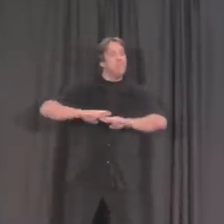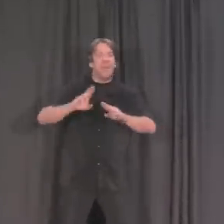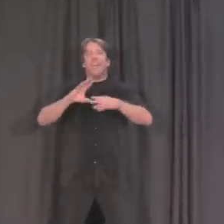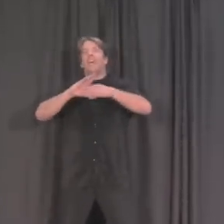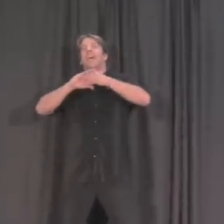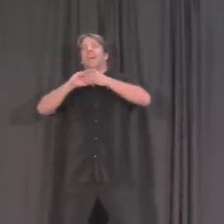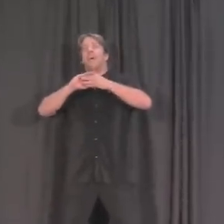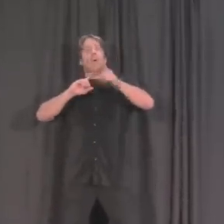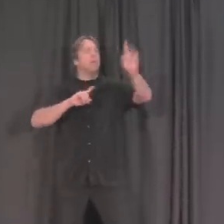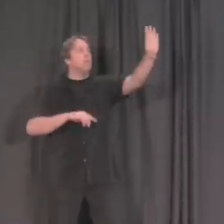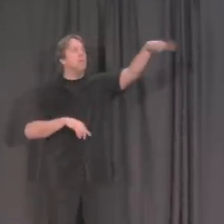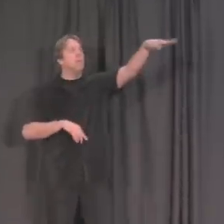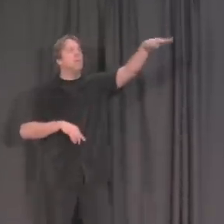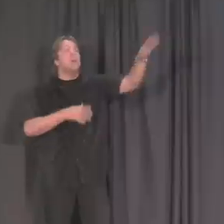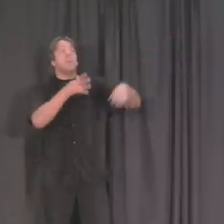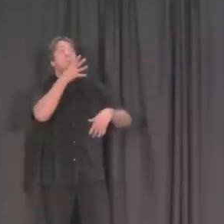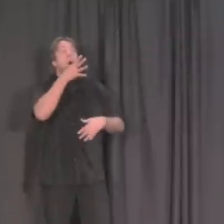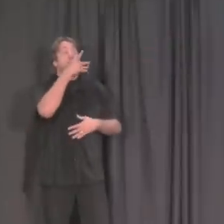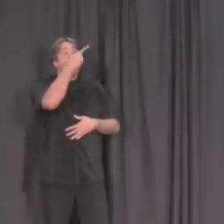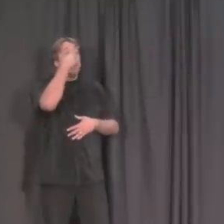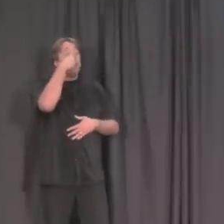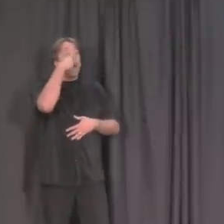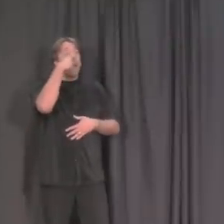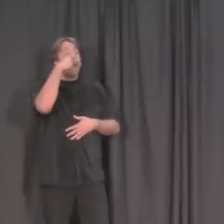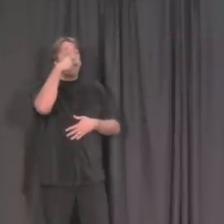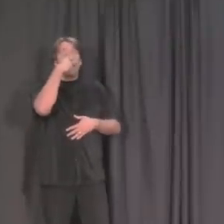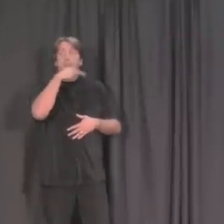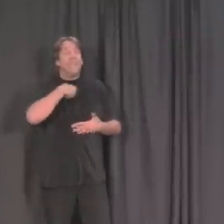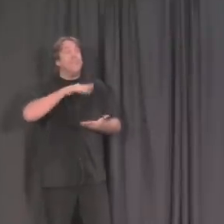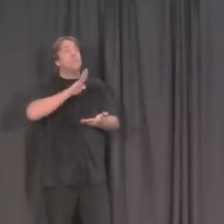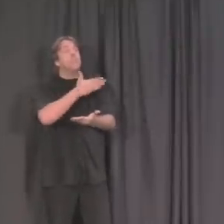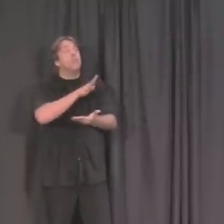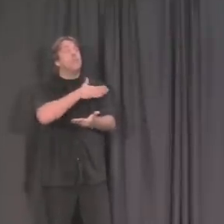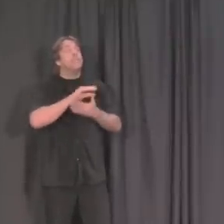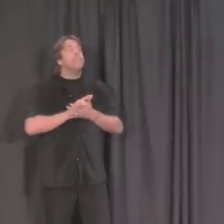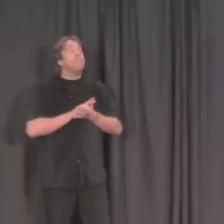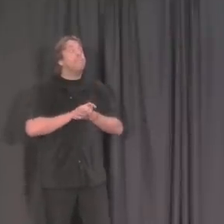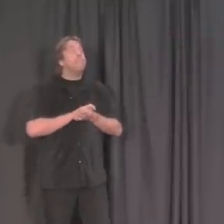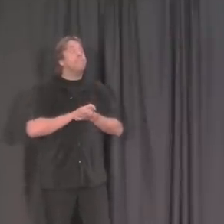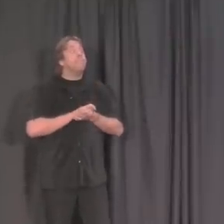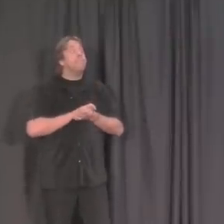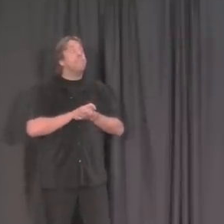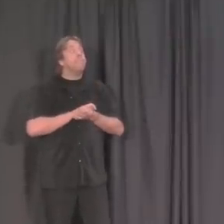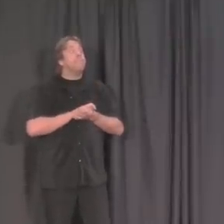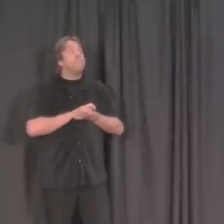So I got up to tell my story. But first I told my mom, Mom, can I sign a song?